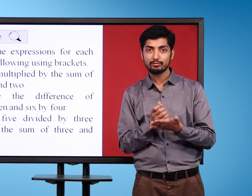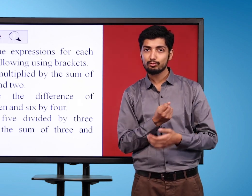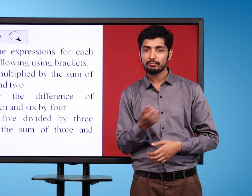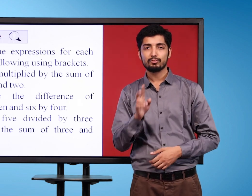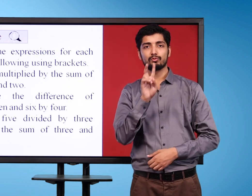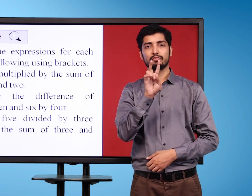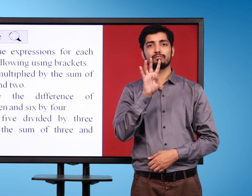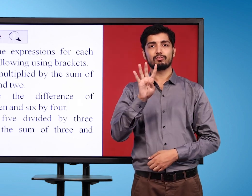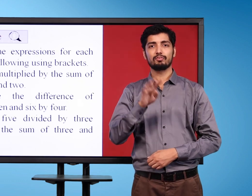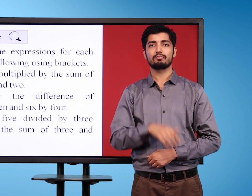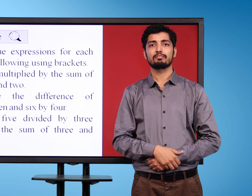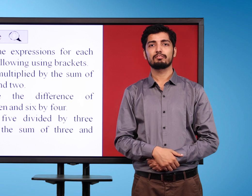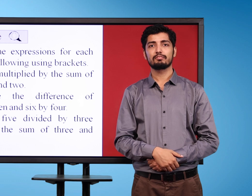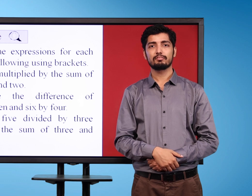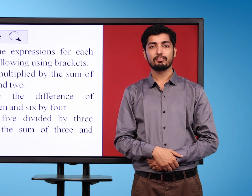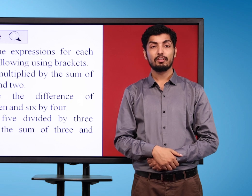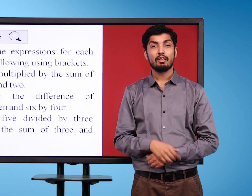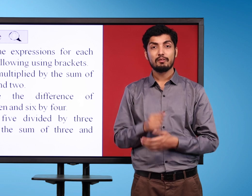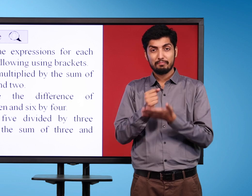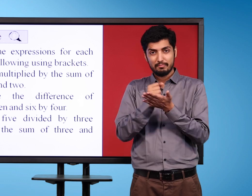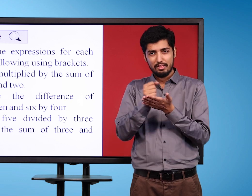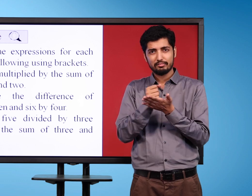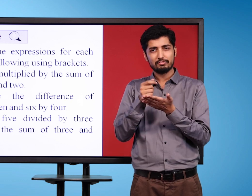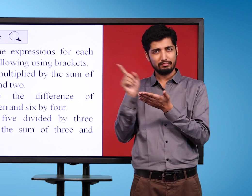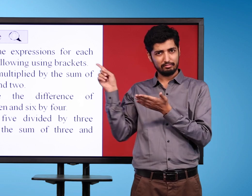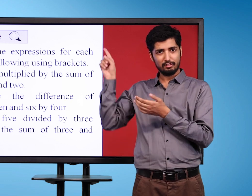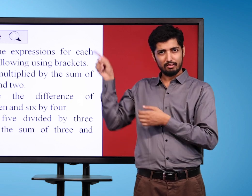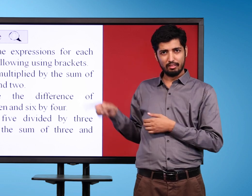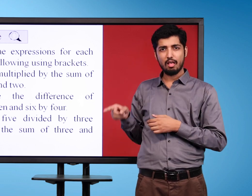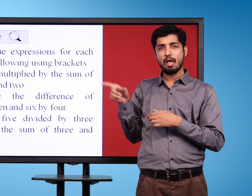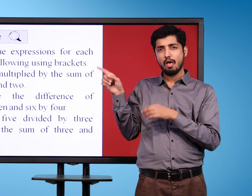Page 24. Try these.